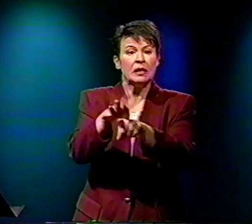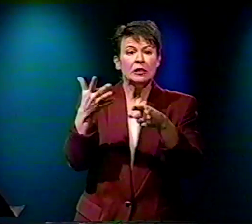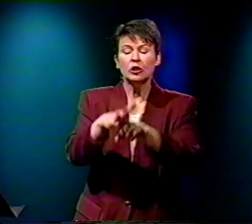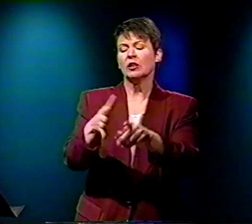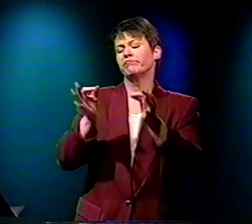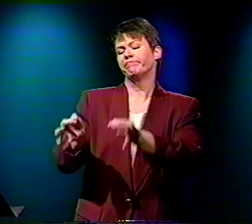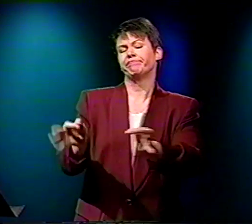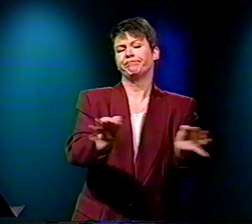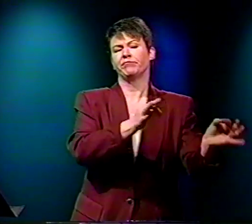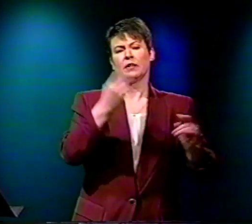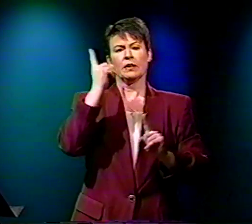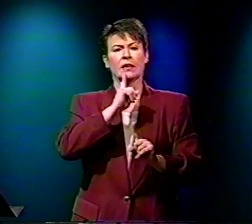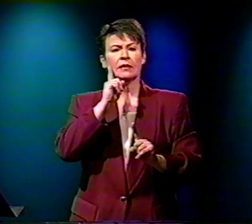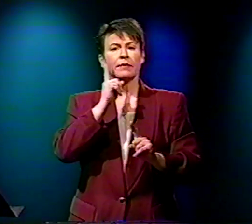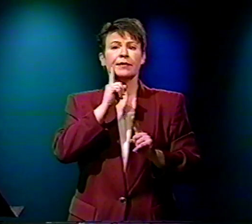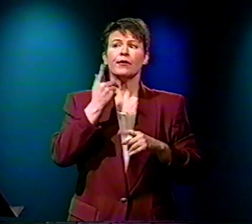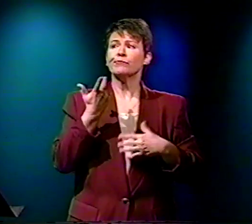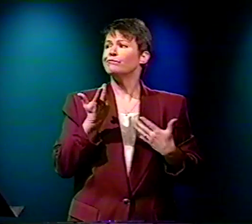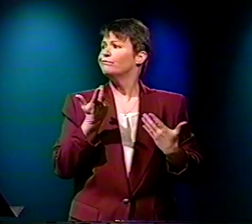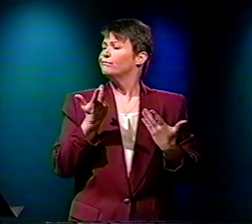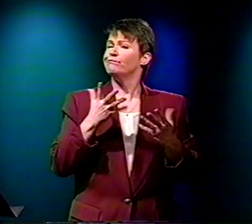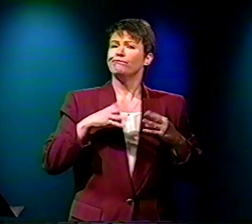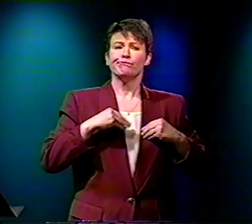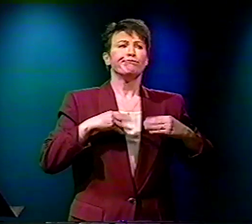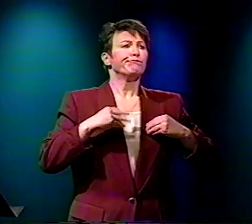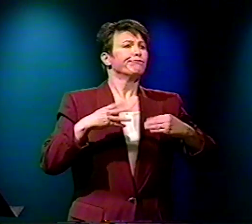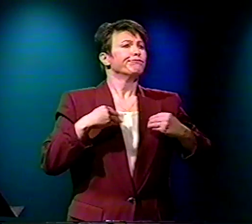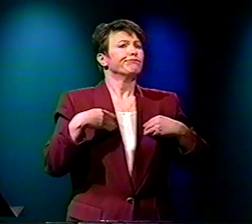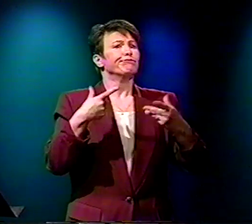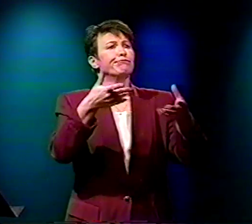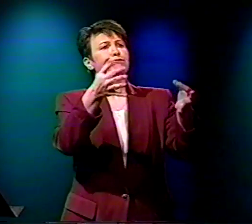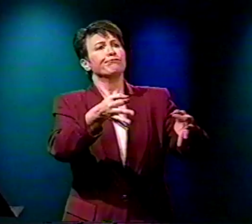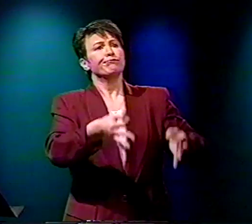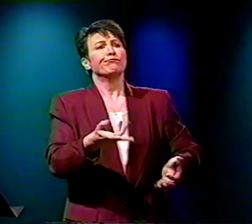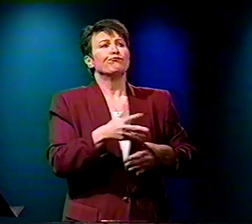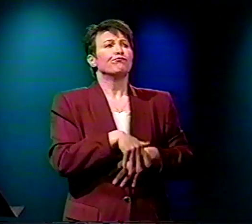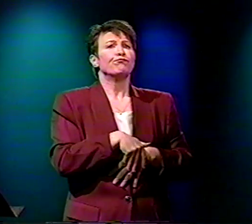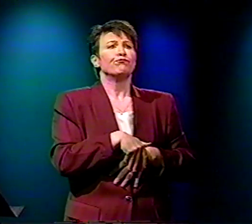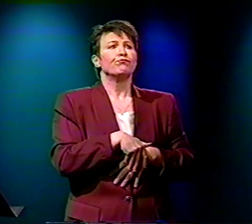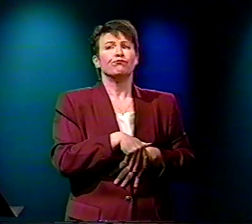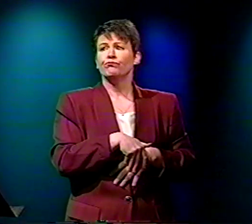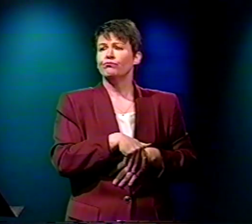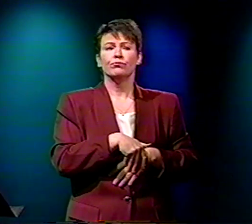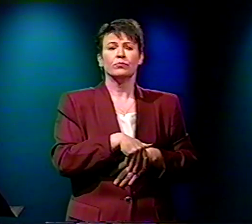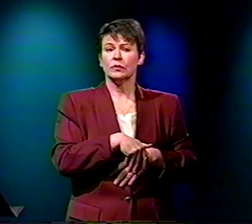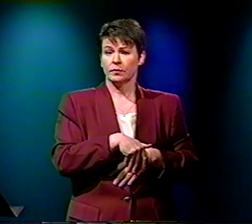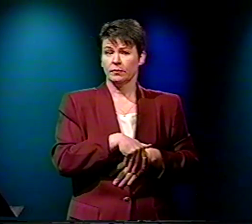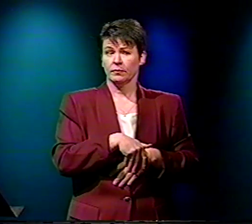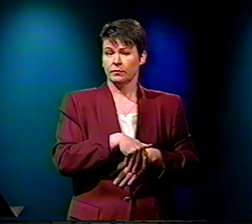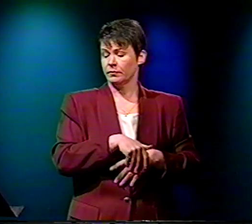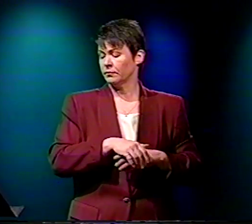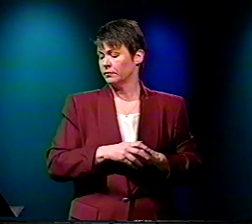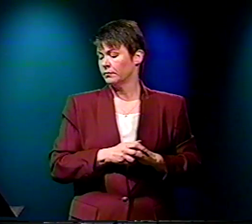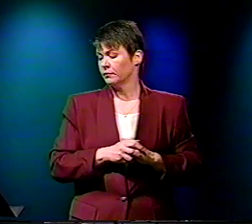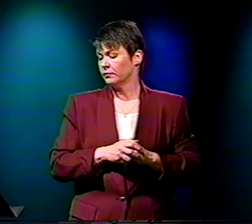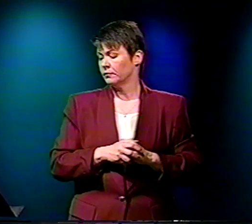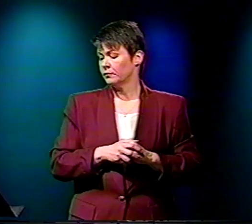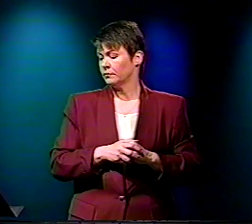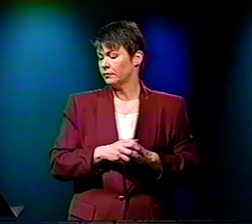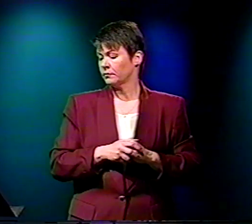and the interpreters, say in a mainstream setting, took control and made decisions for that deaf individual. And so they become passive and allow that to continue to